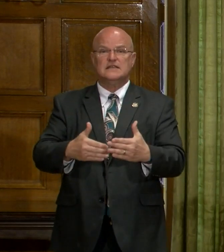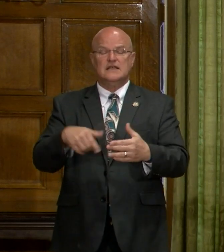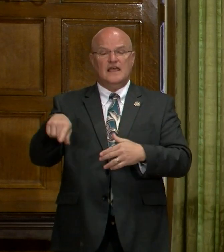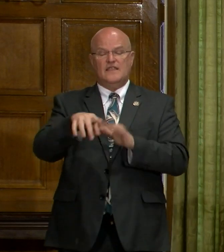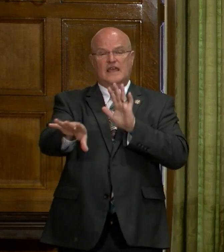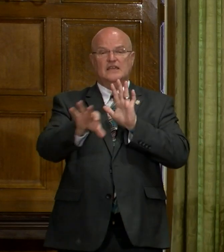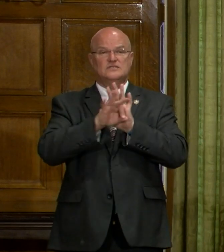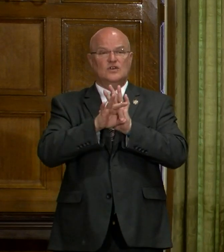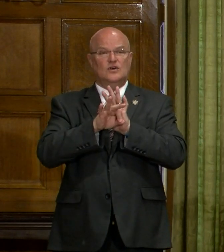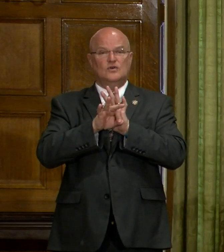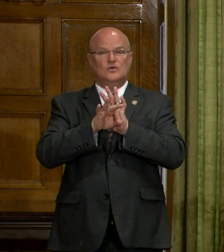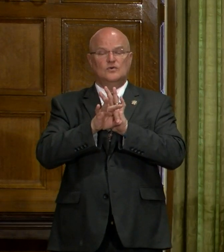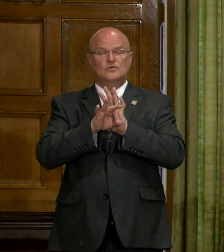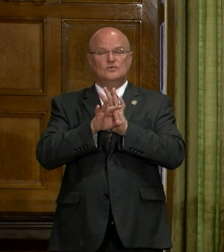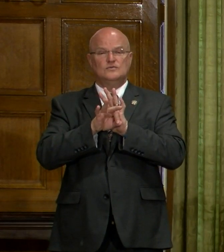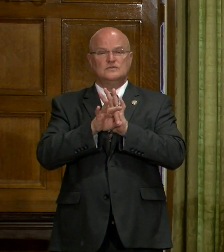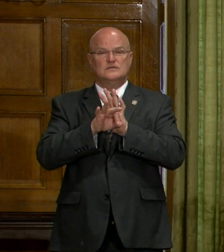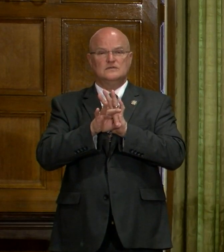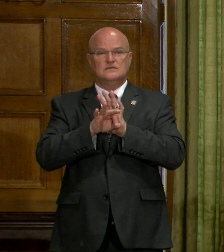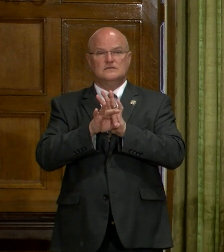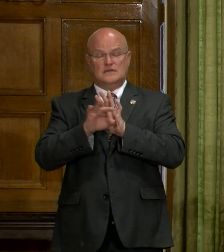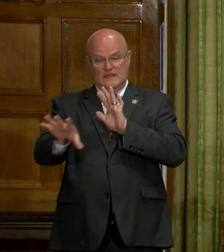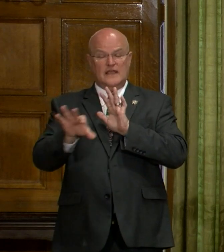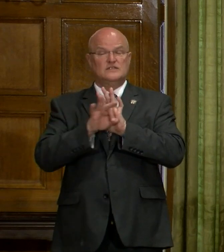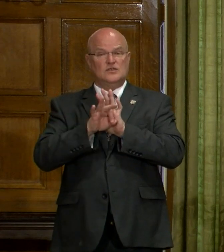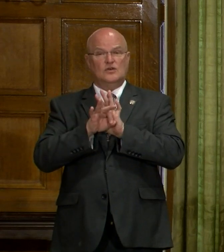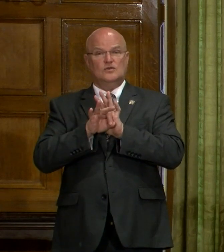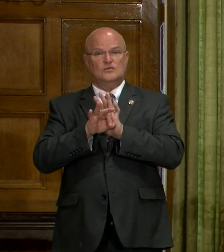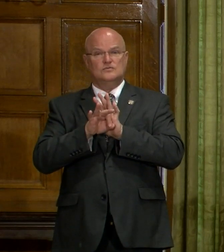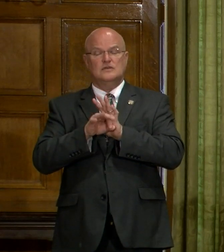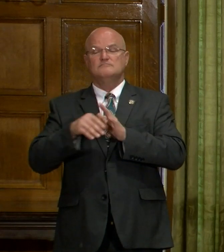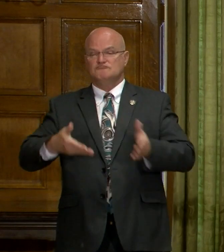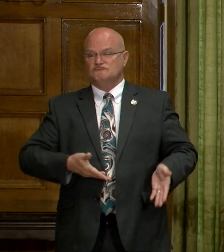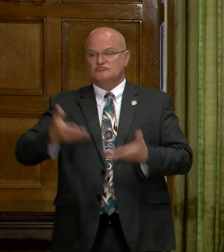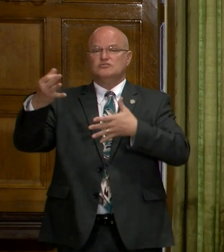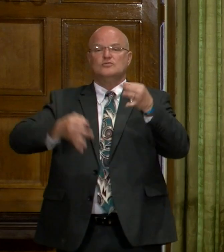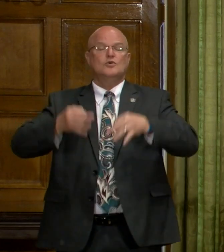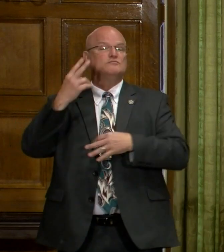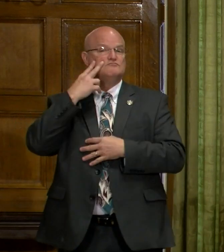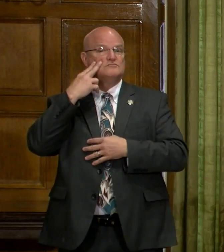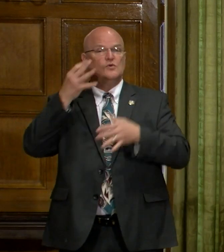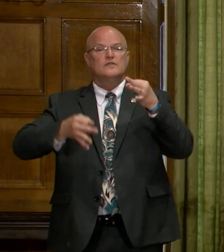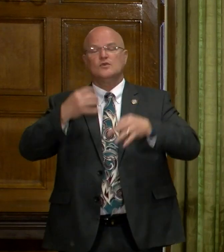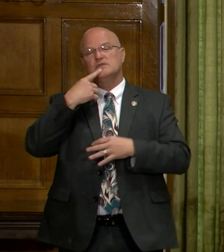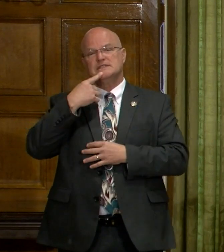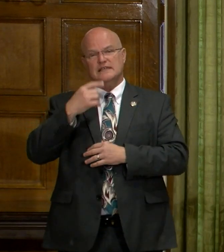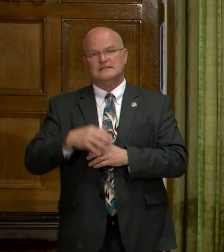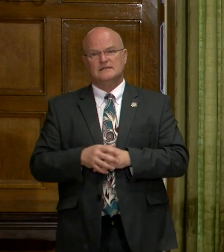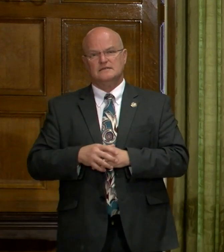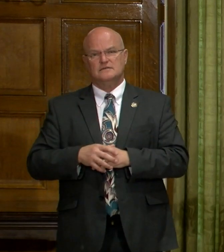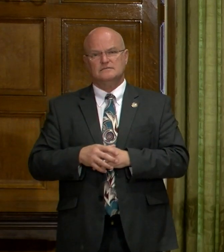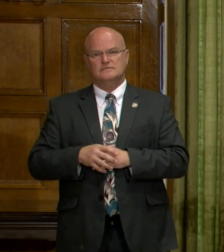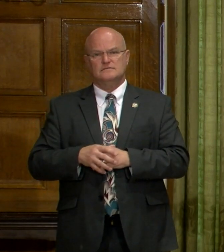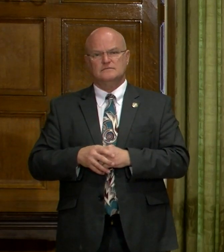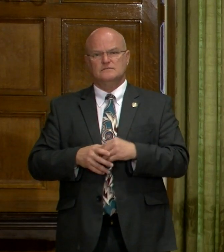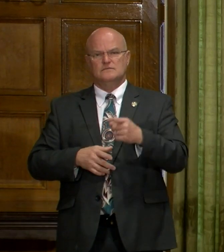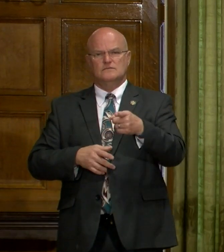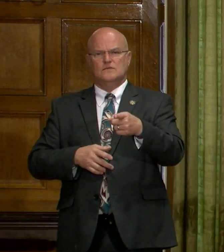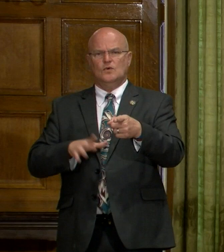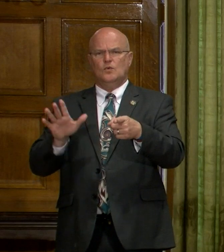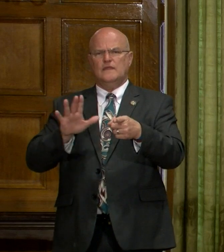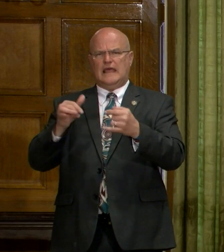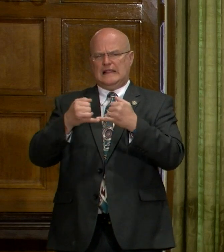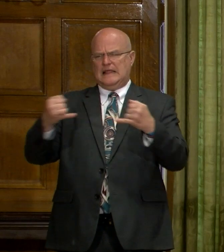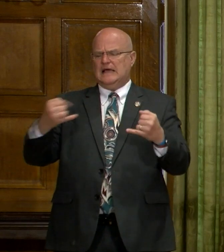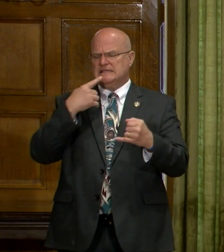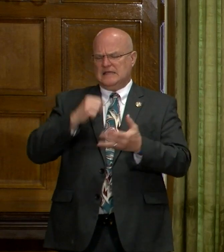They chose they chose to take it into court. We'll see what the court says on that. Well, I guess what is that